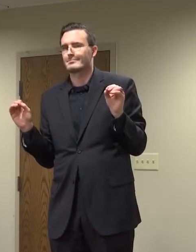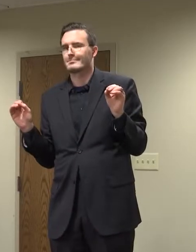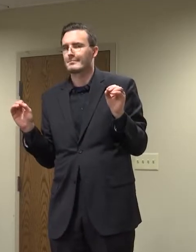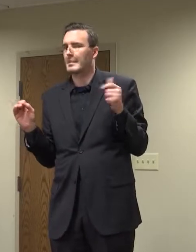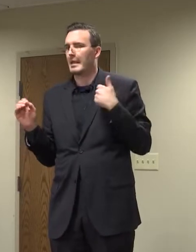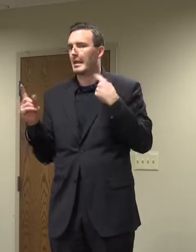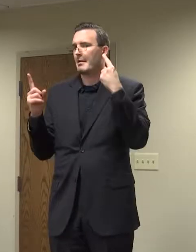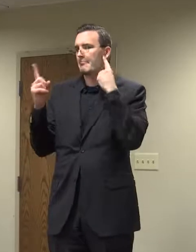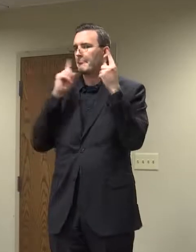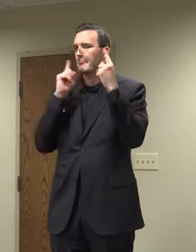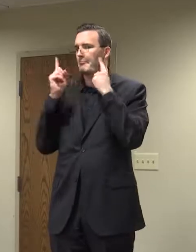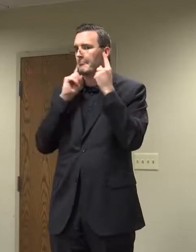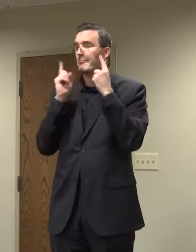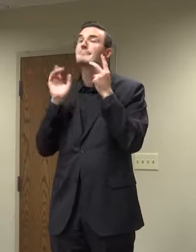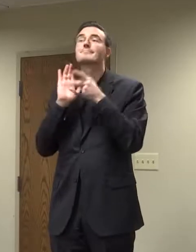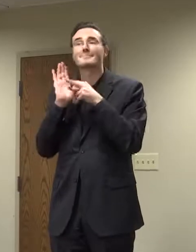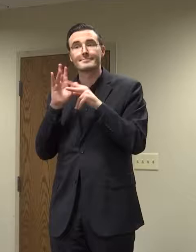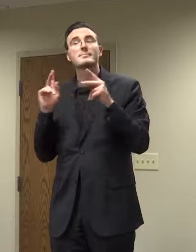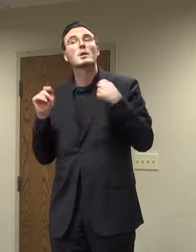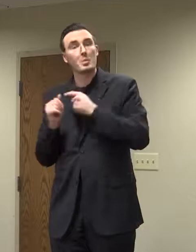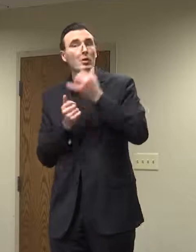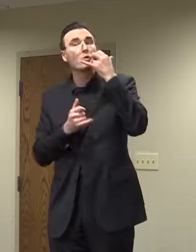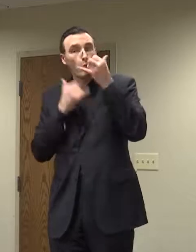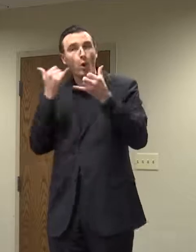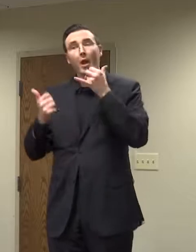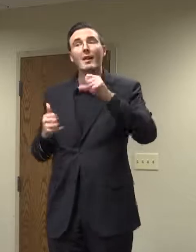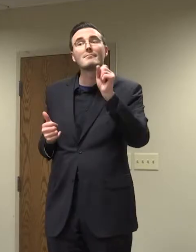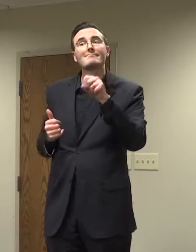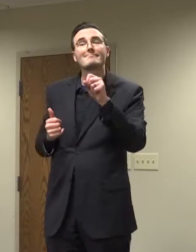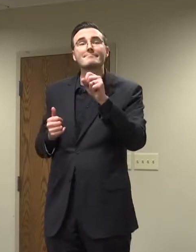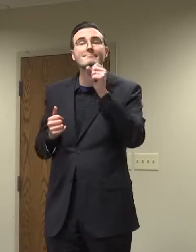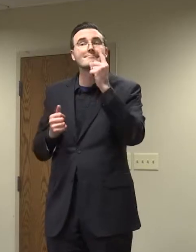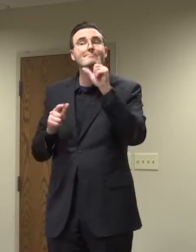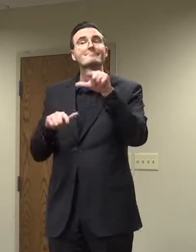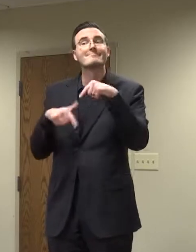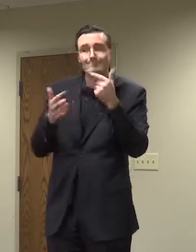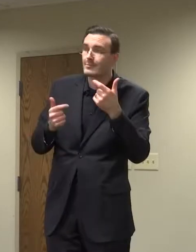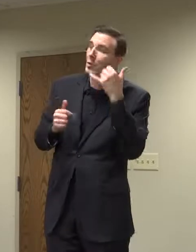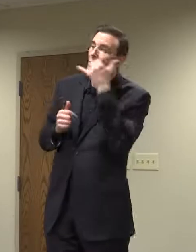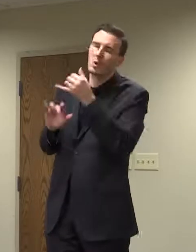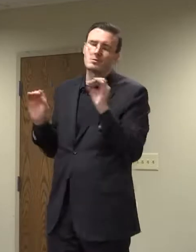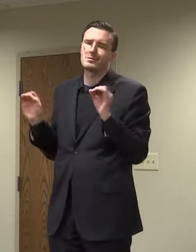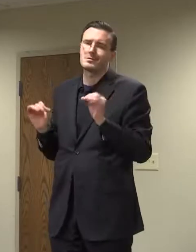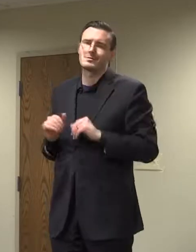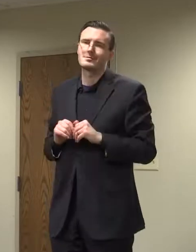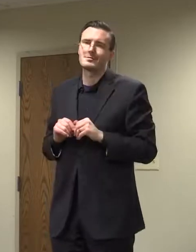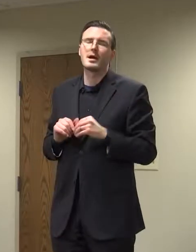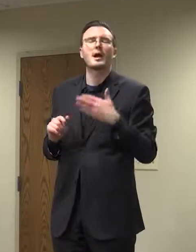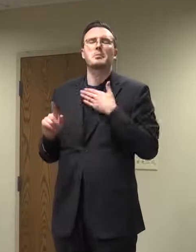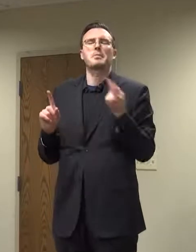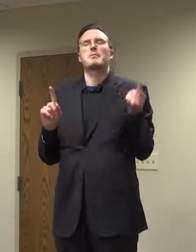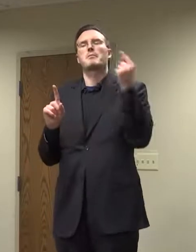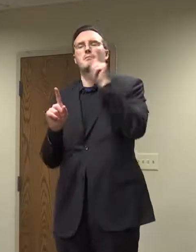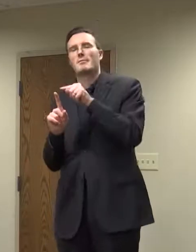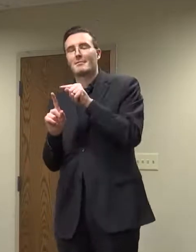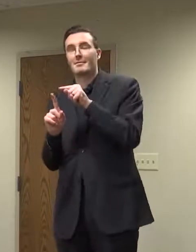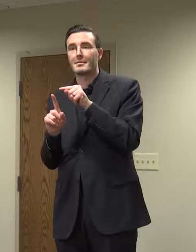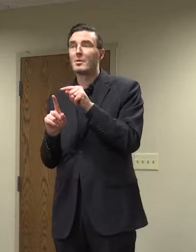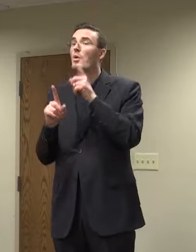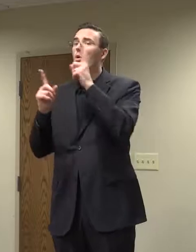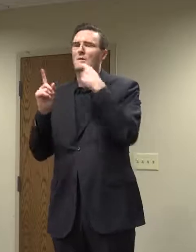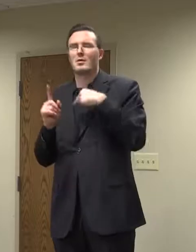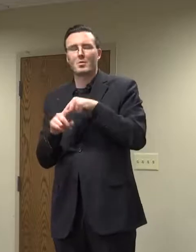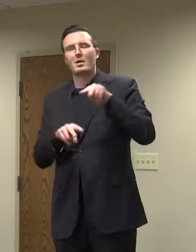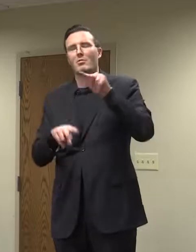calls, but people are not following up on the calls. And I come back to, and I know this seems like a very difficult time, we're not here to judge your